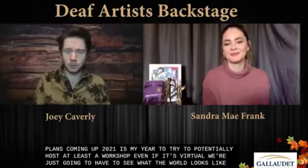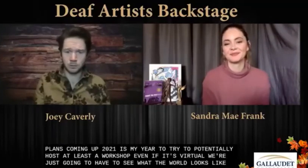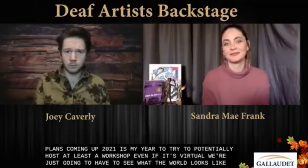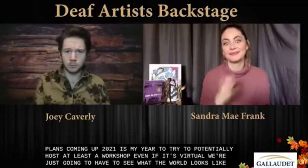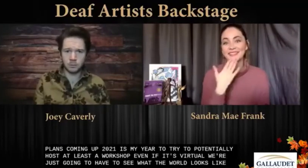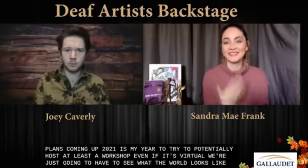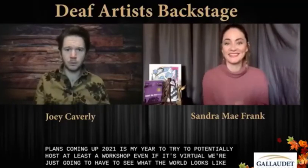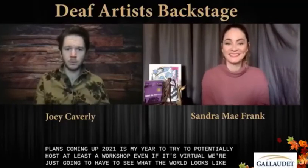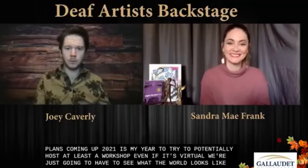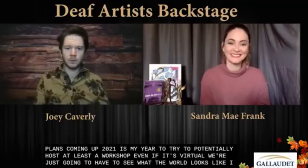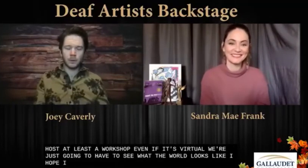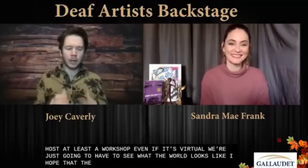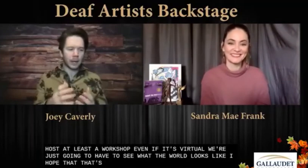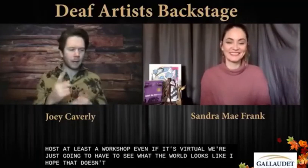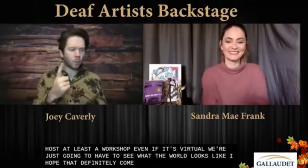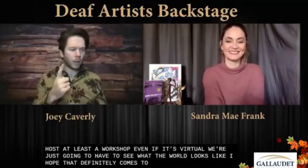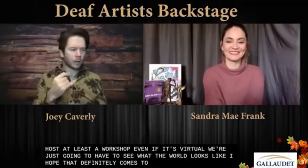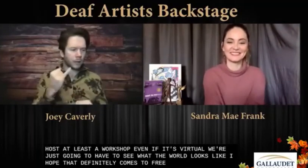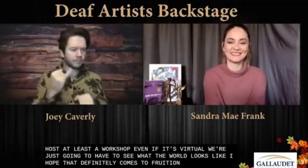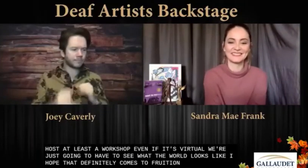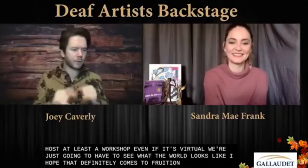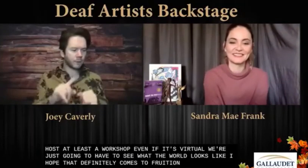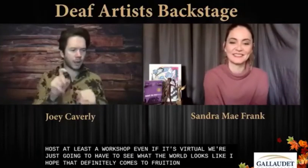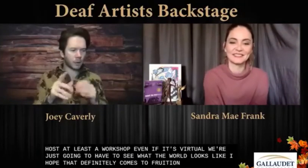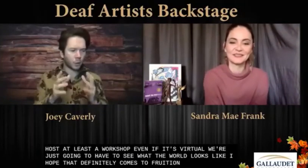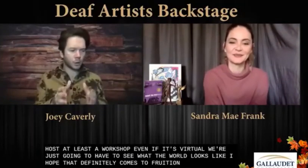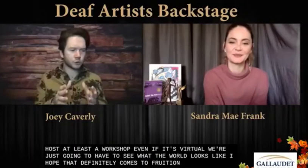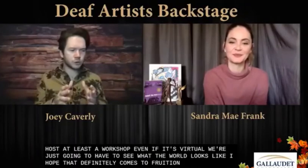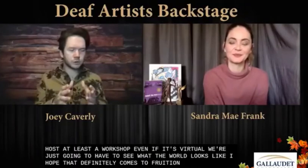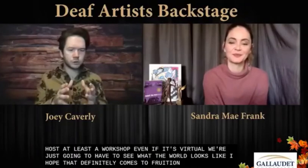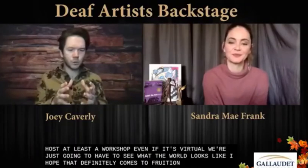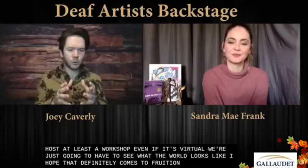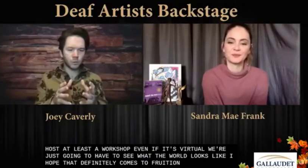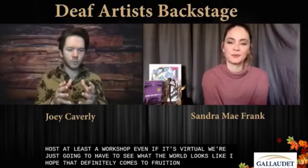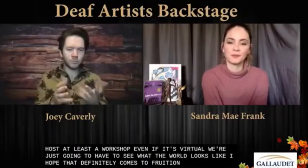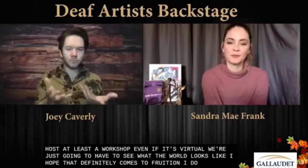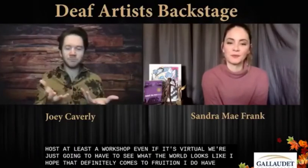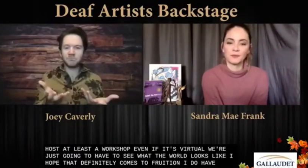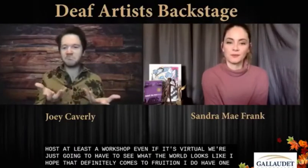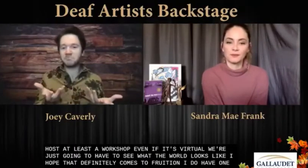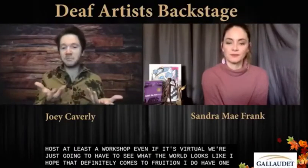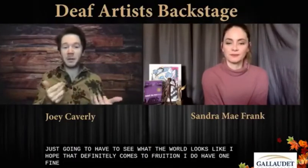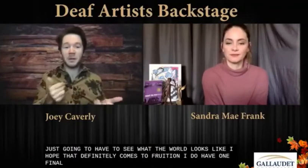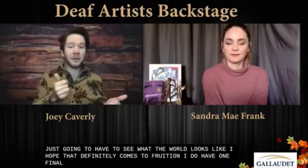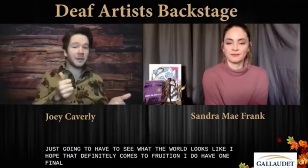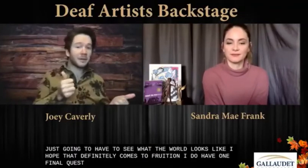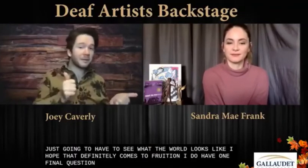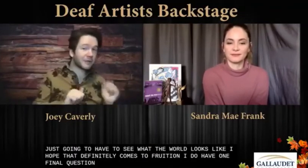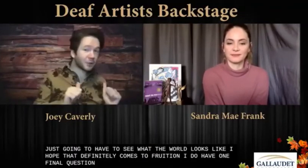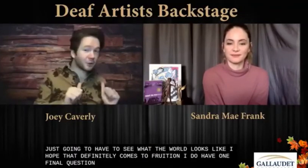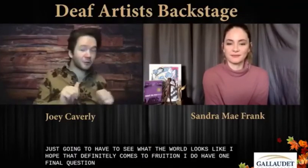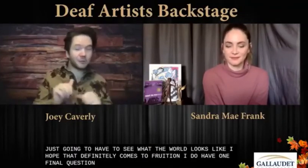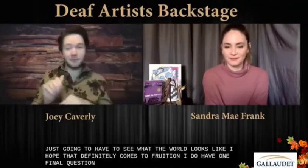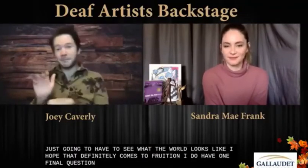like i hope that definitely comes to fruition i do have one final question